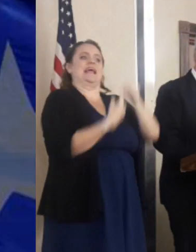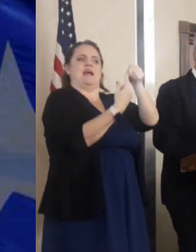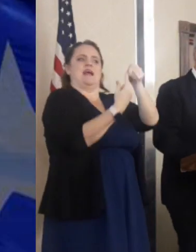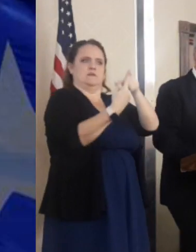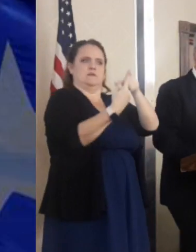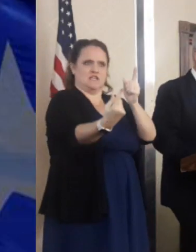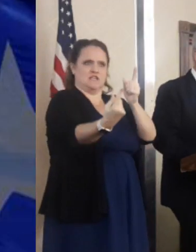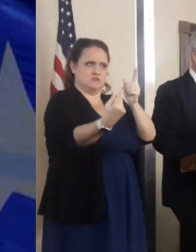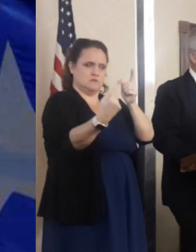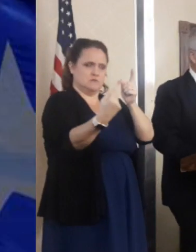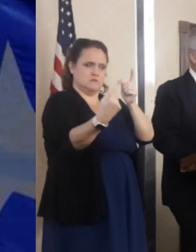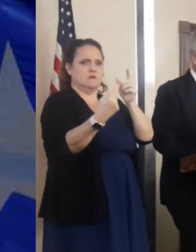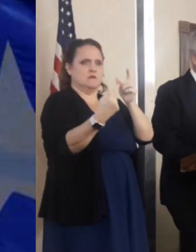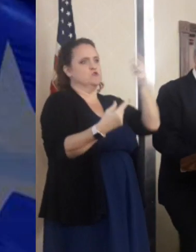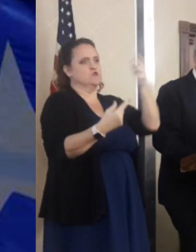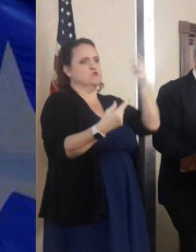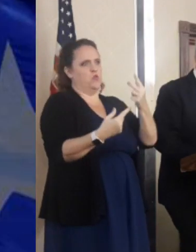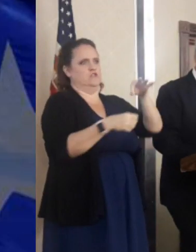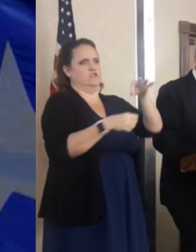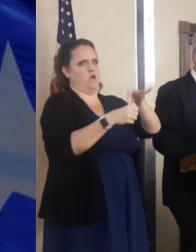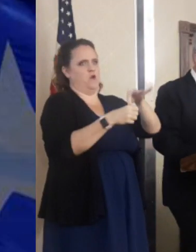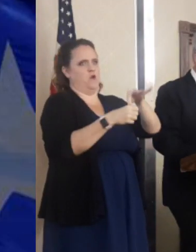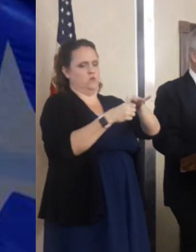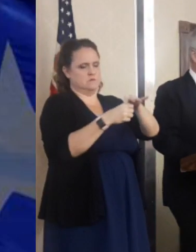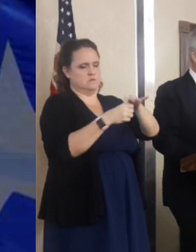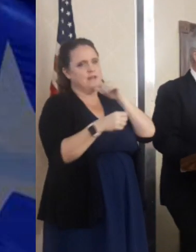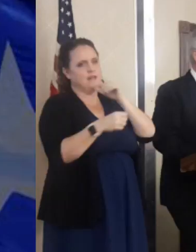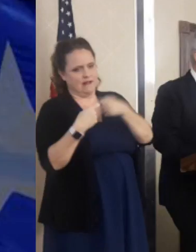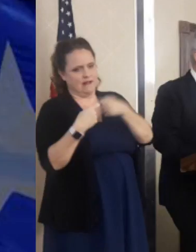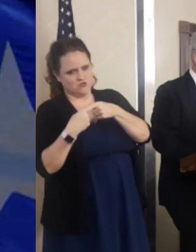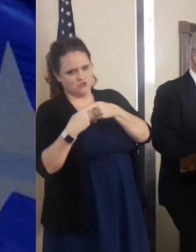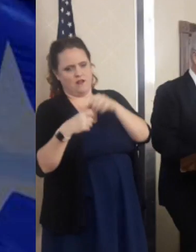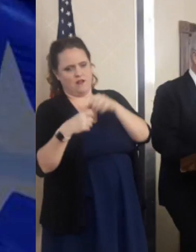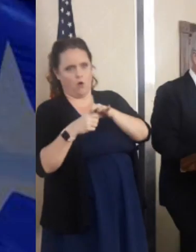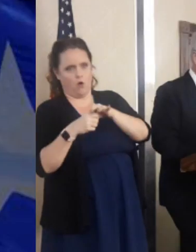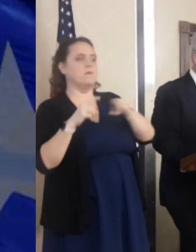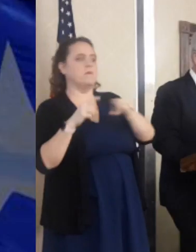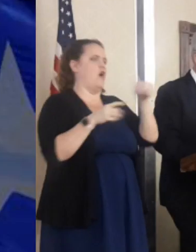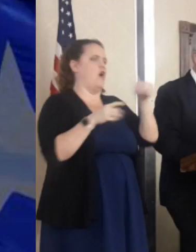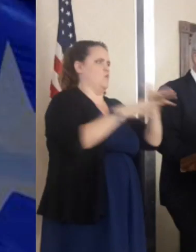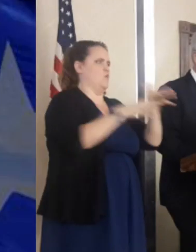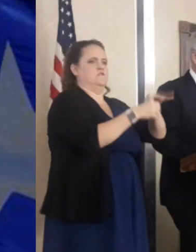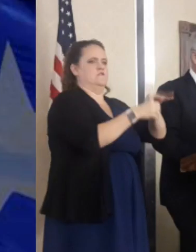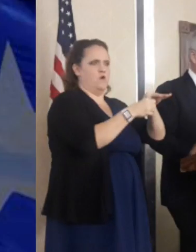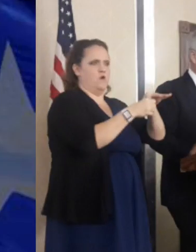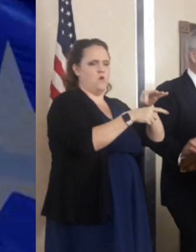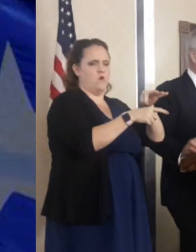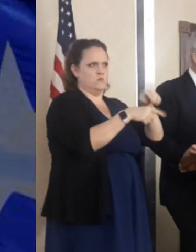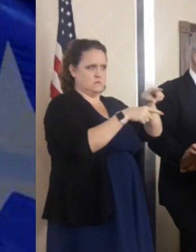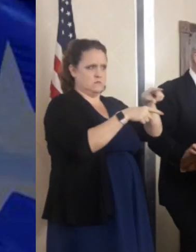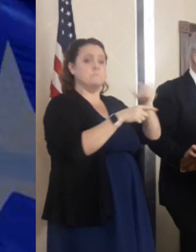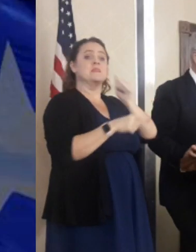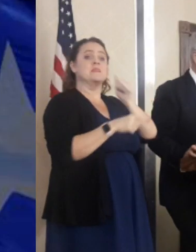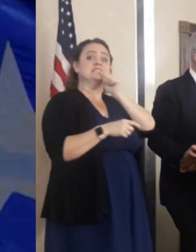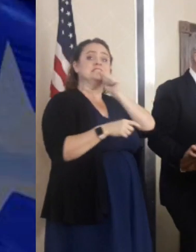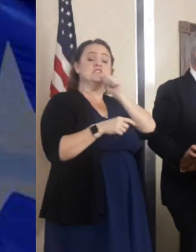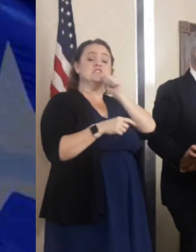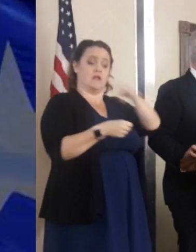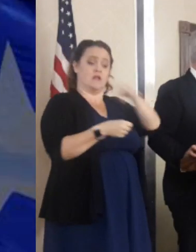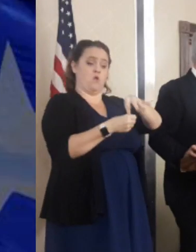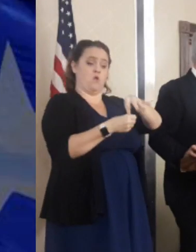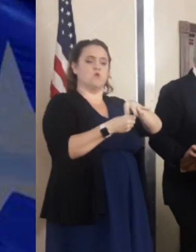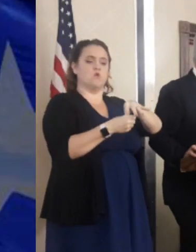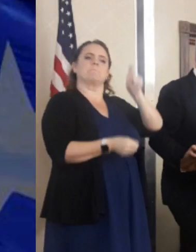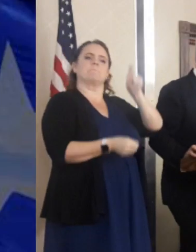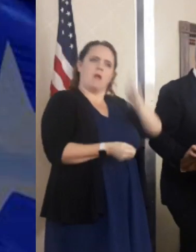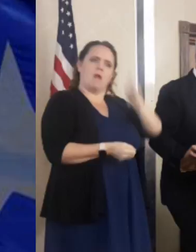by a method other than electronic voting shall be required to close the voting. Secret ballot votes must be taken by